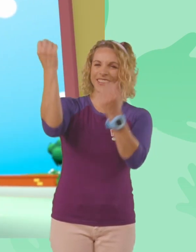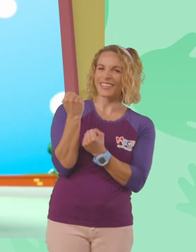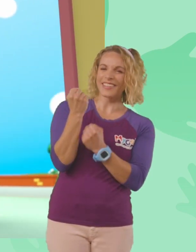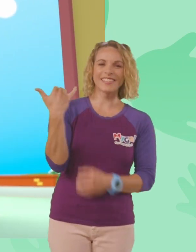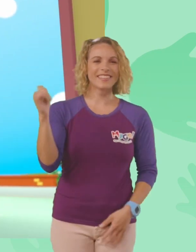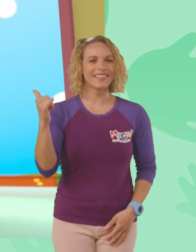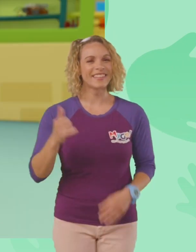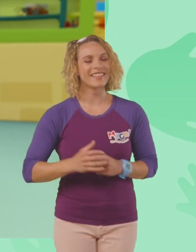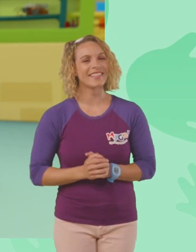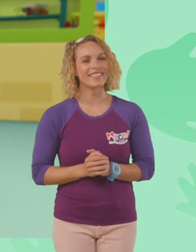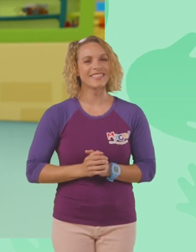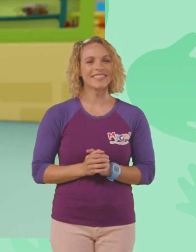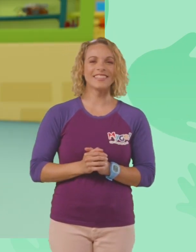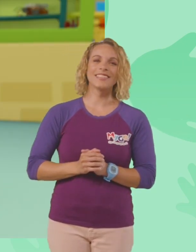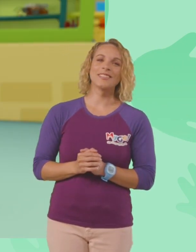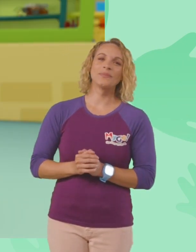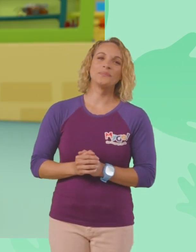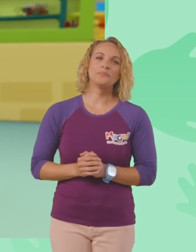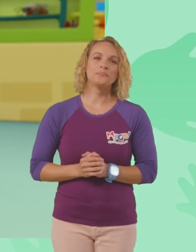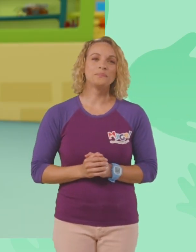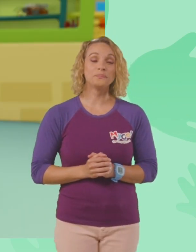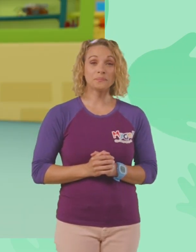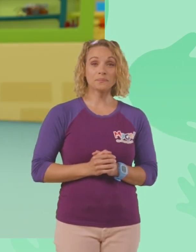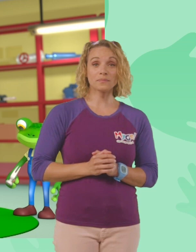Great catch, Yellow.